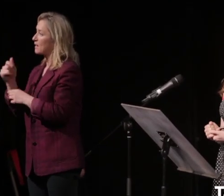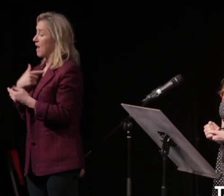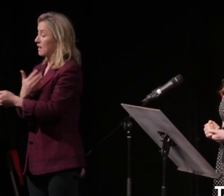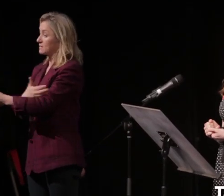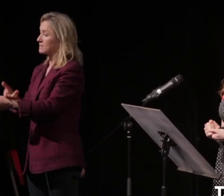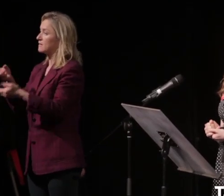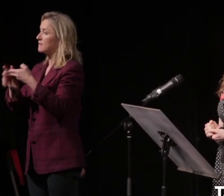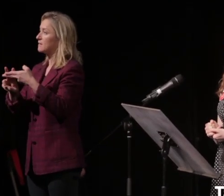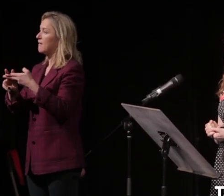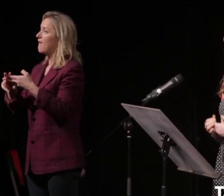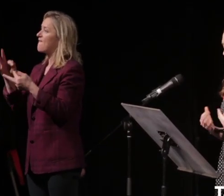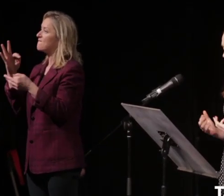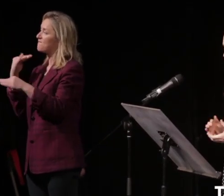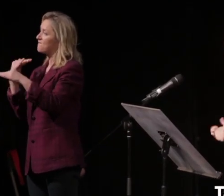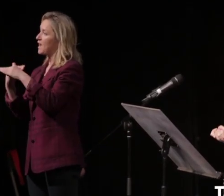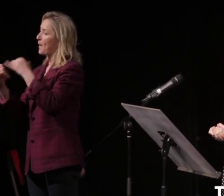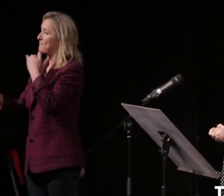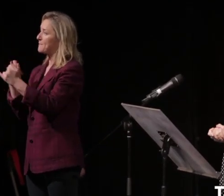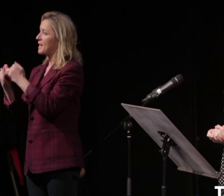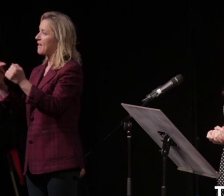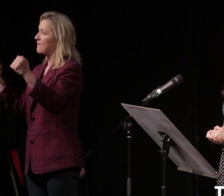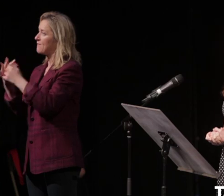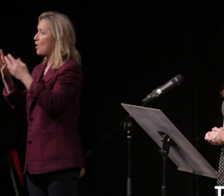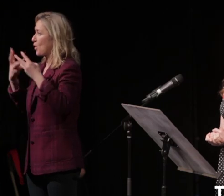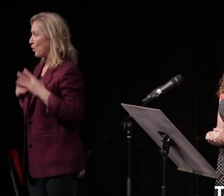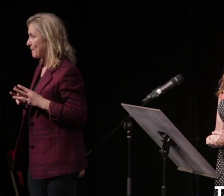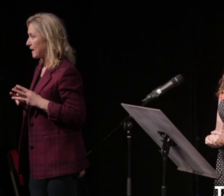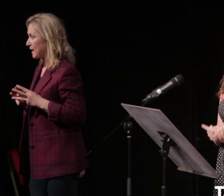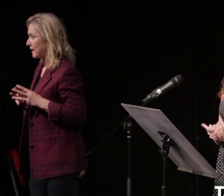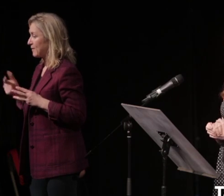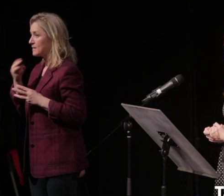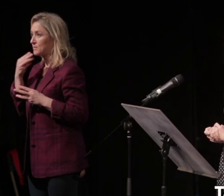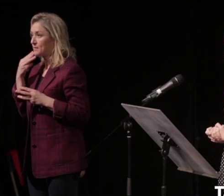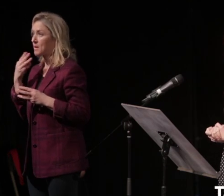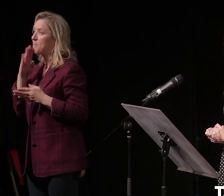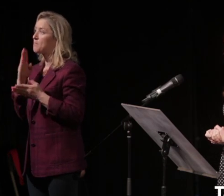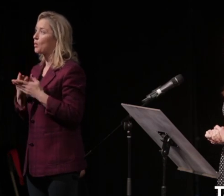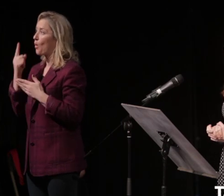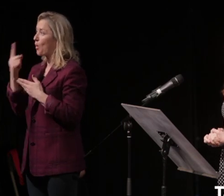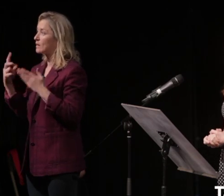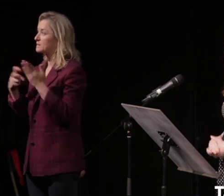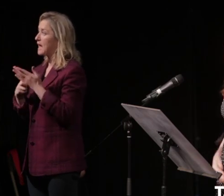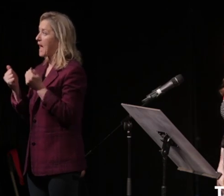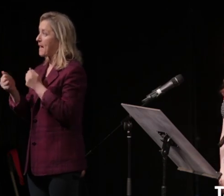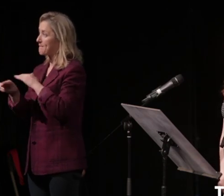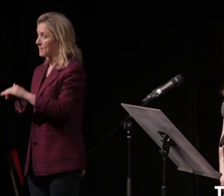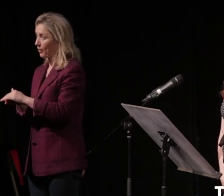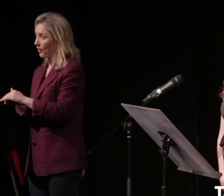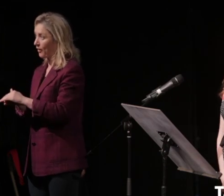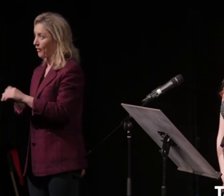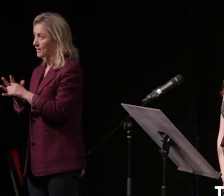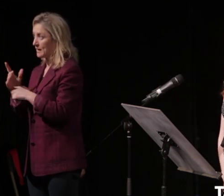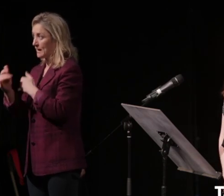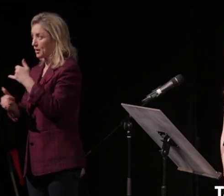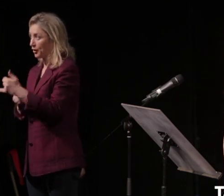hashtag Fair Play for Women pledge on Facebook and Twitter, which is a promise to book one ticket a month for a year to see a play by